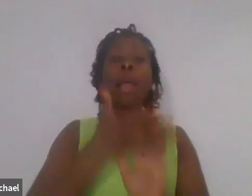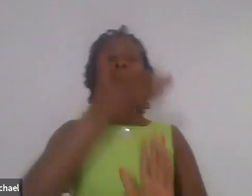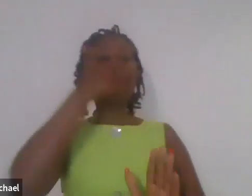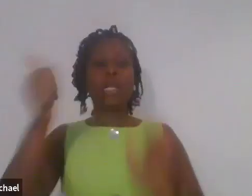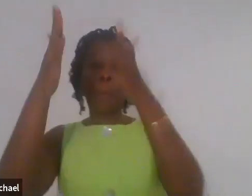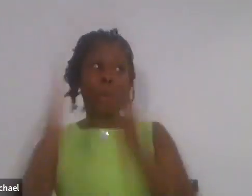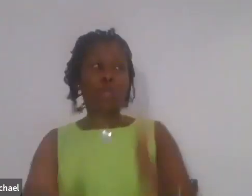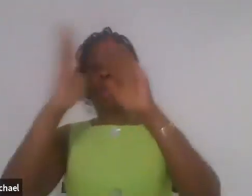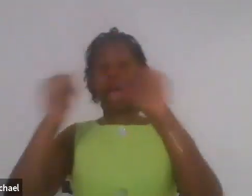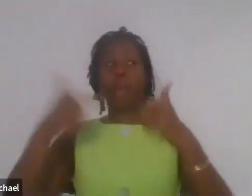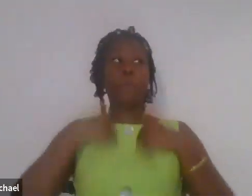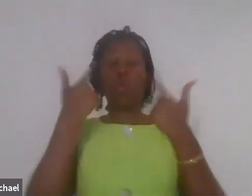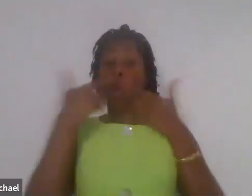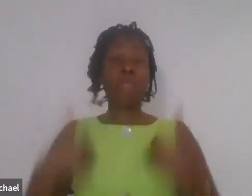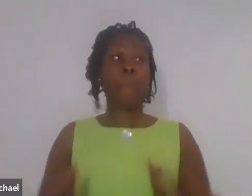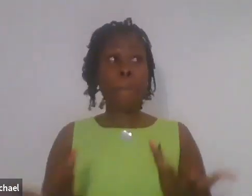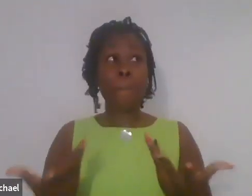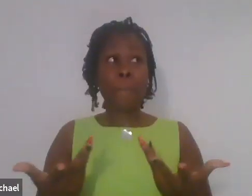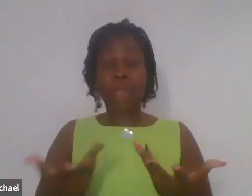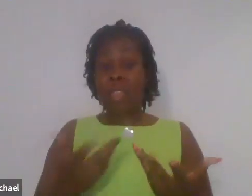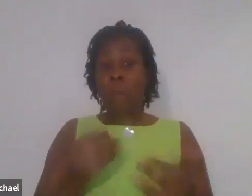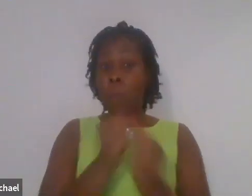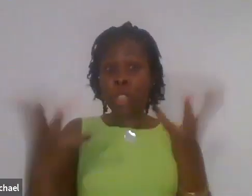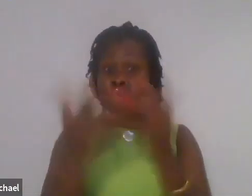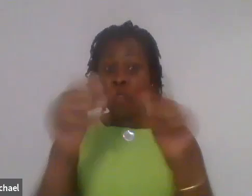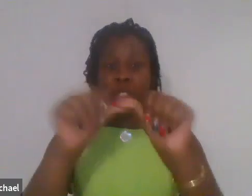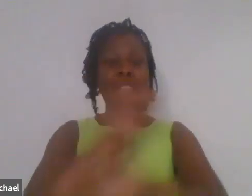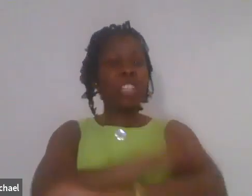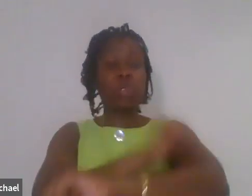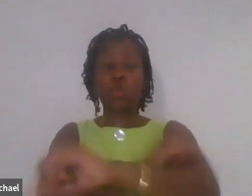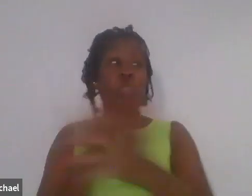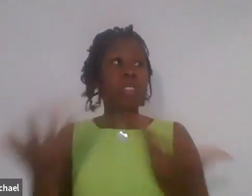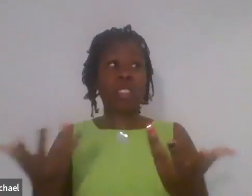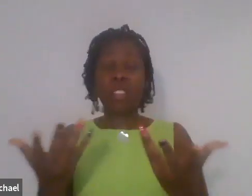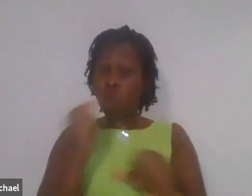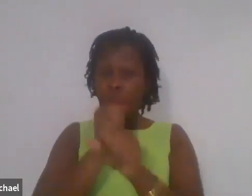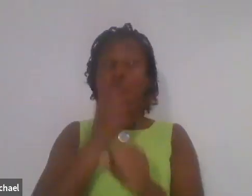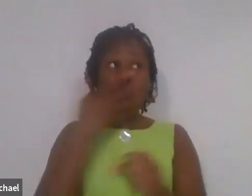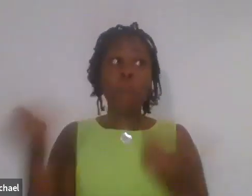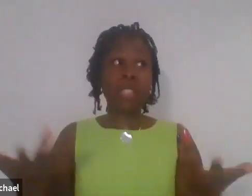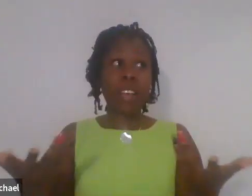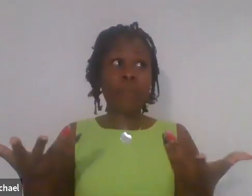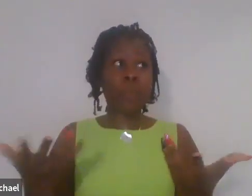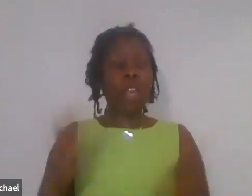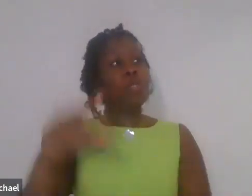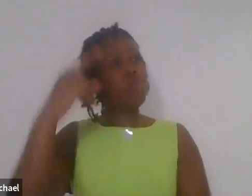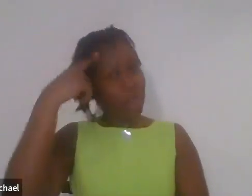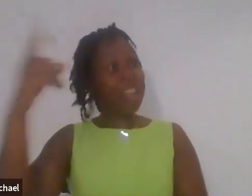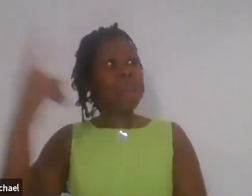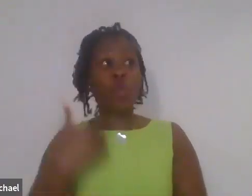become want better to person become than a me better who I person am. than who I am. Most of you still in Most of school. you are still in You school. can do the better. You can do better. You will tell them you